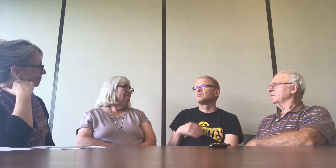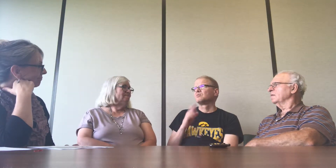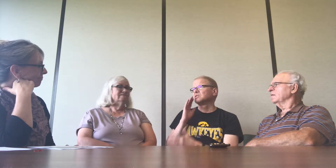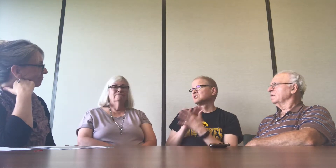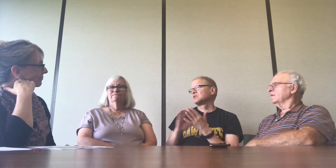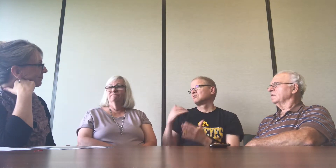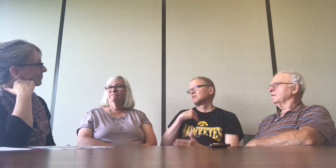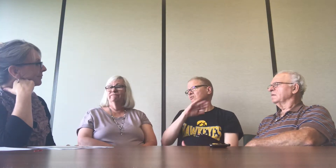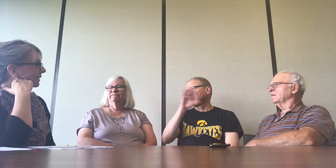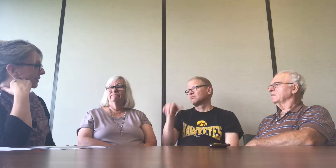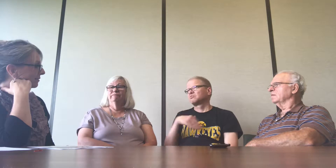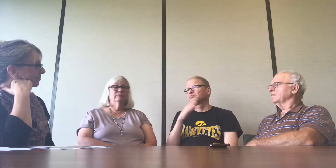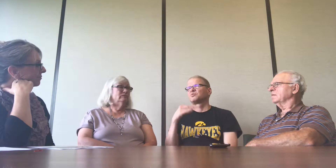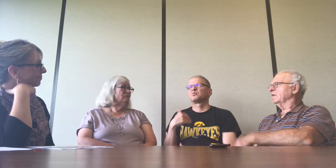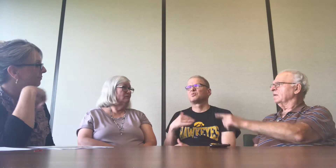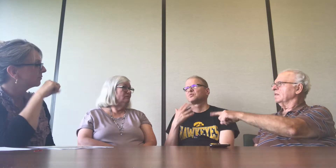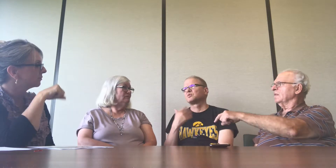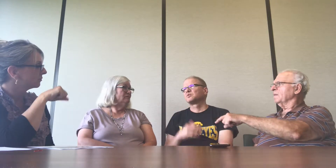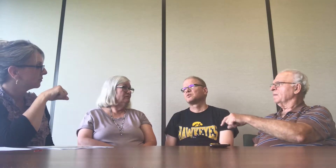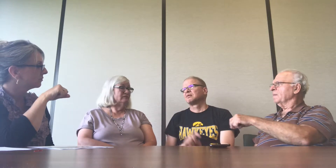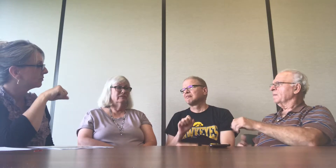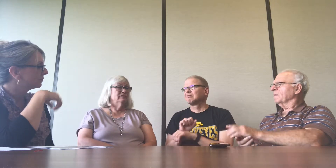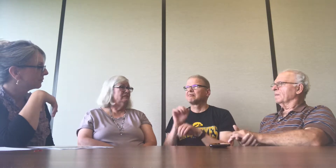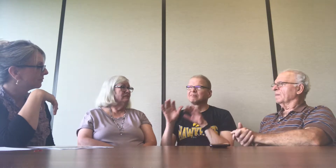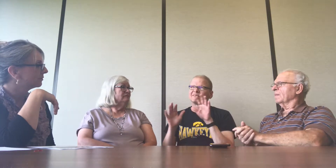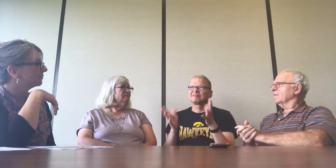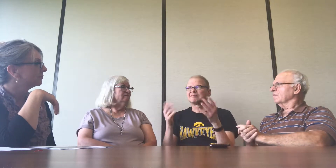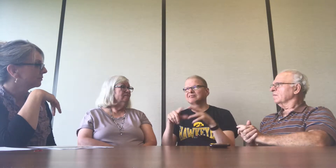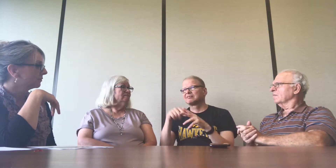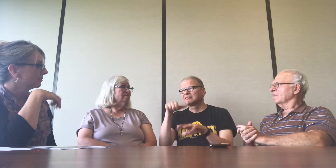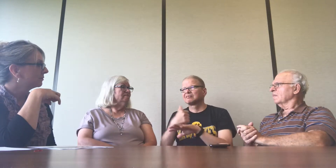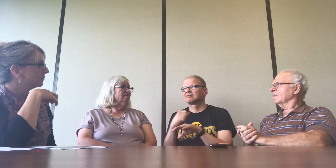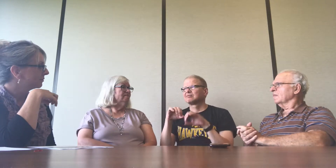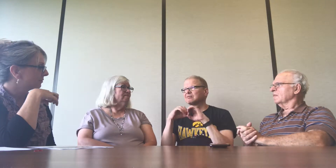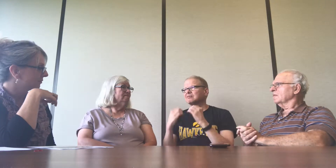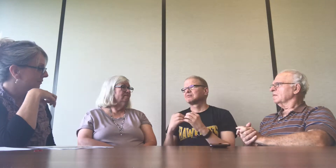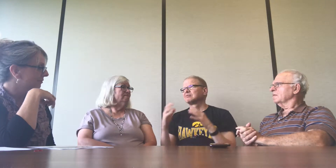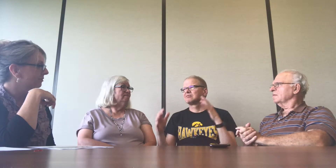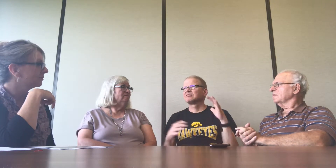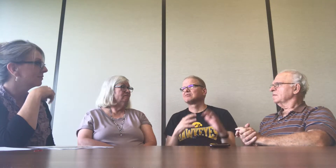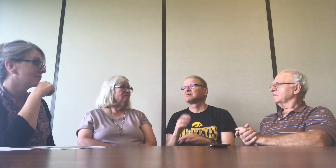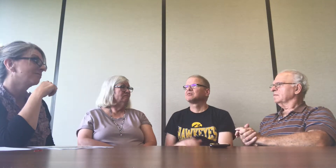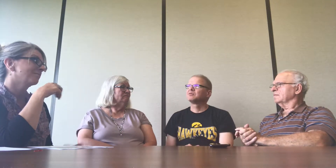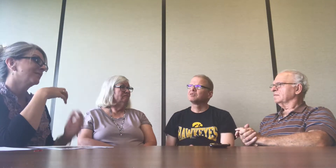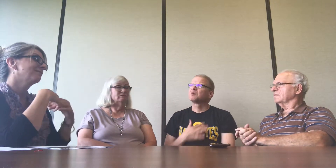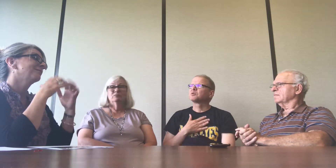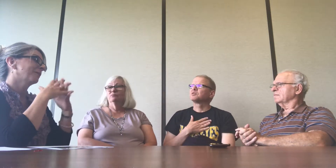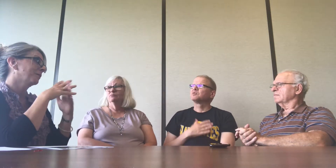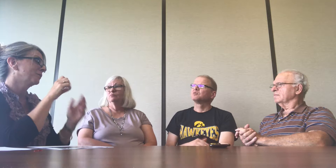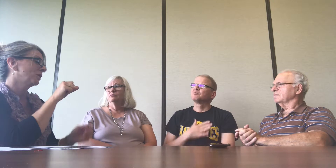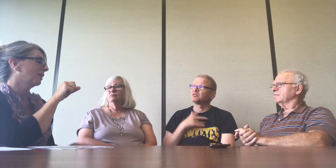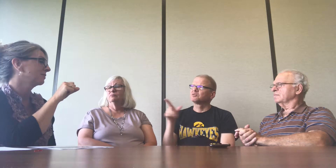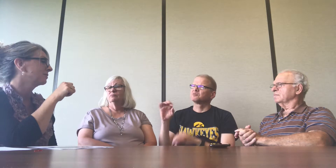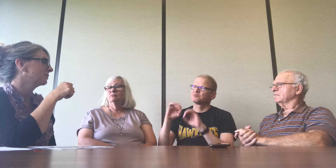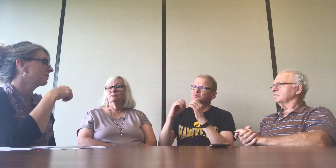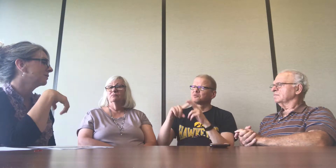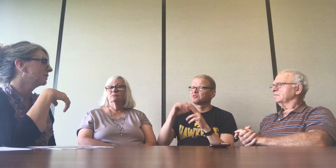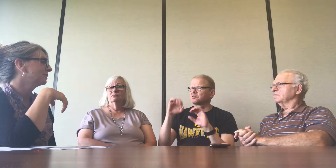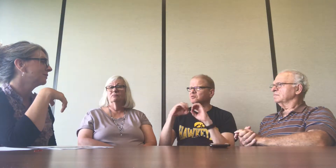Albert, wow, I thought we had programs all over. We need to establish more organizations.